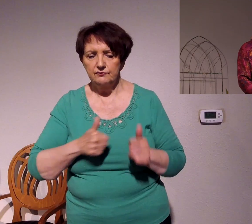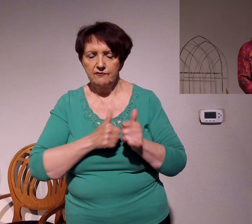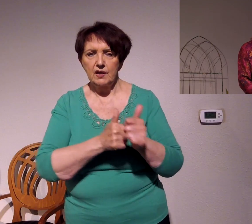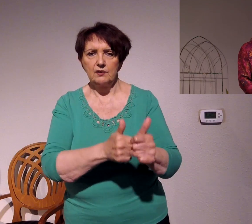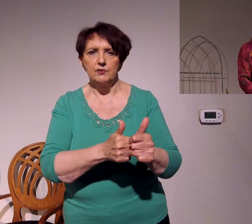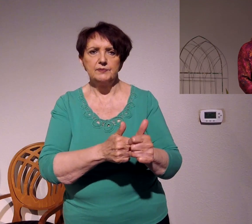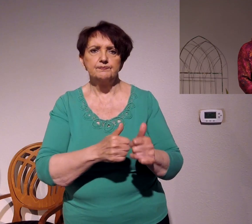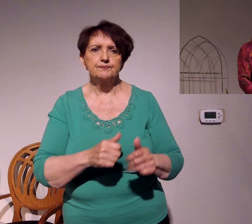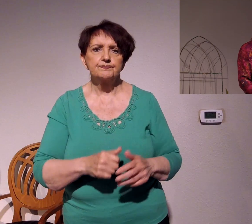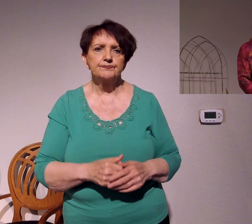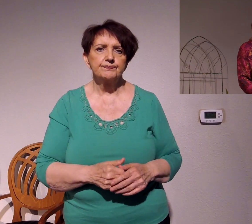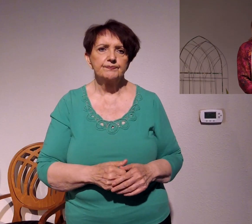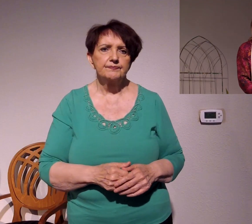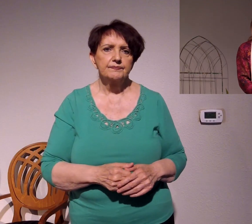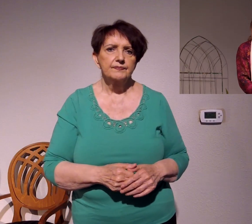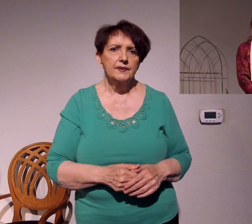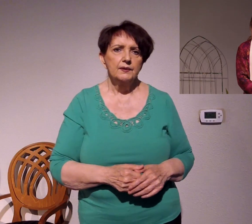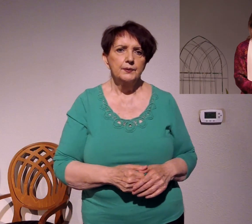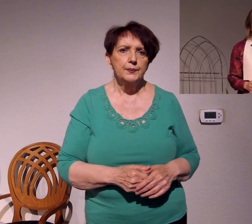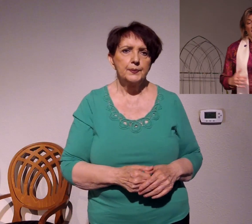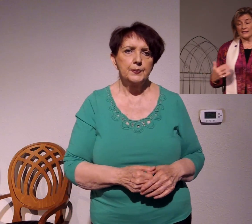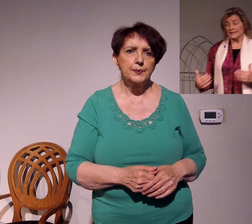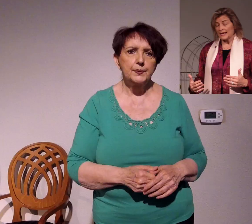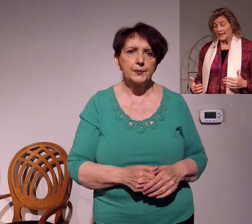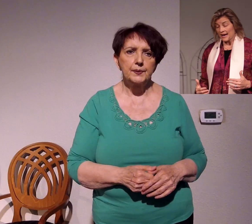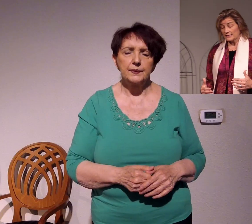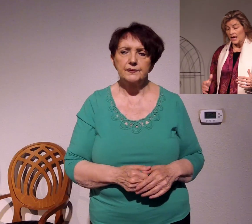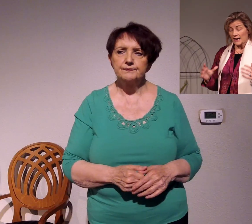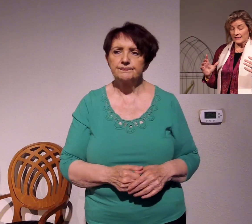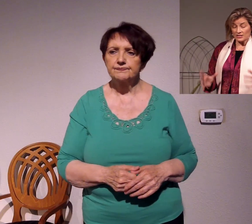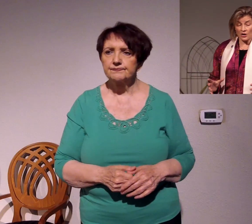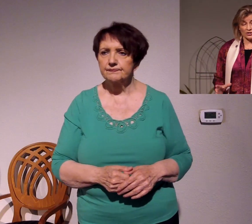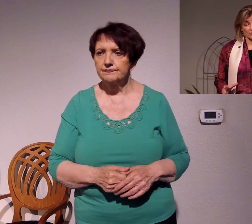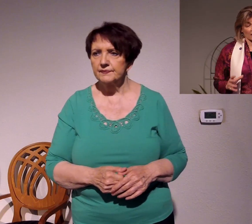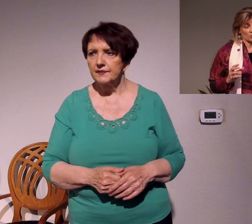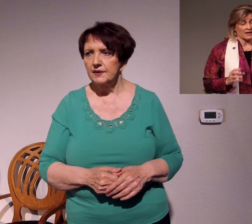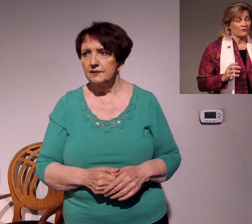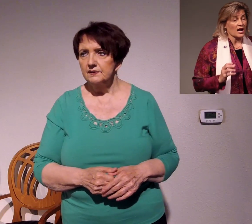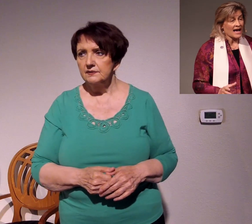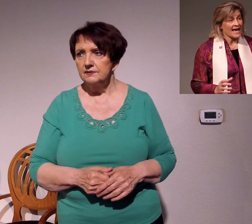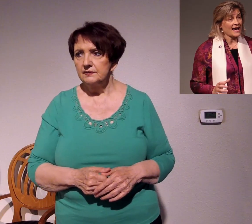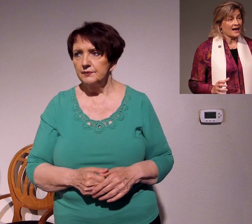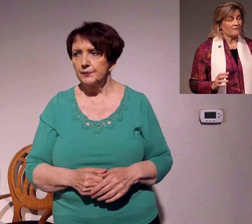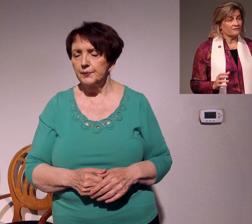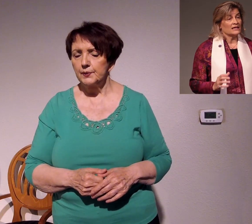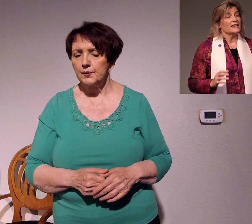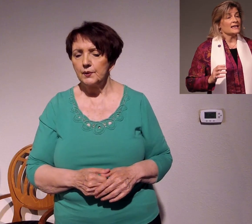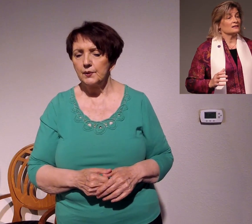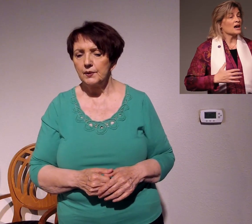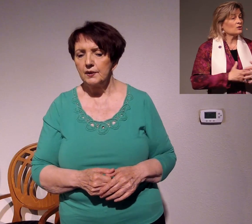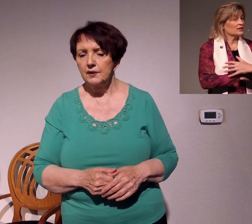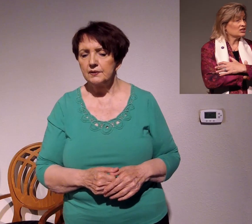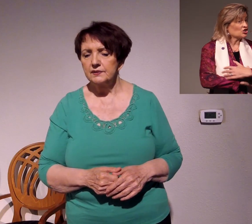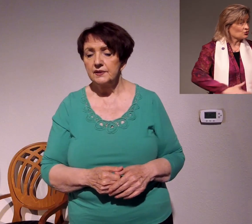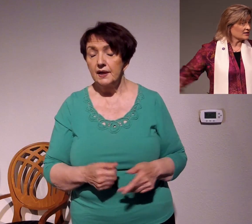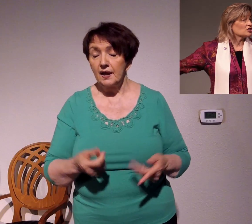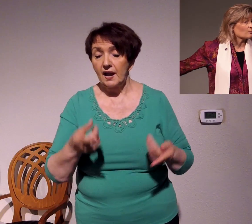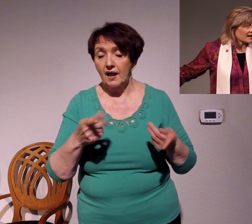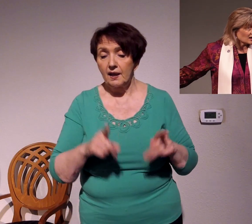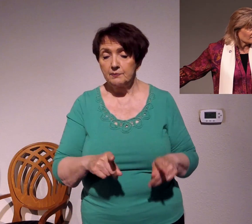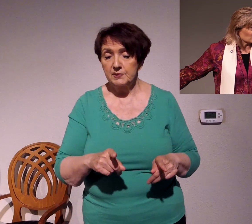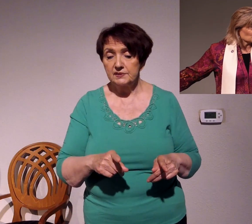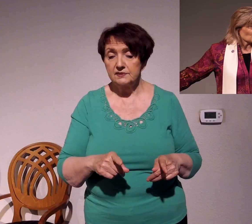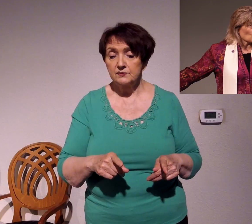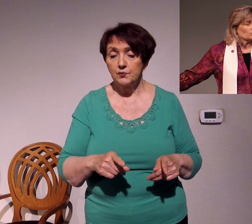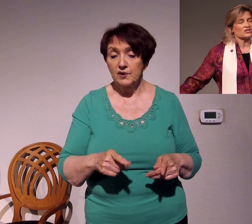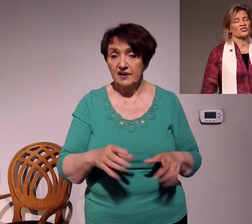it, and I do. And so I say that. I can tell you that whenever I have, it not only stretches